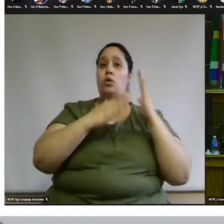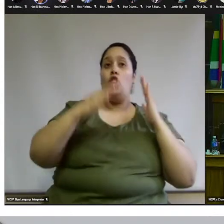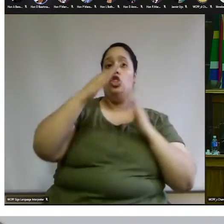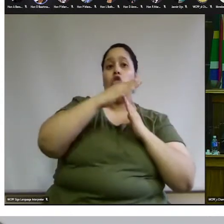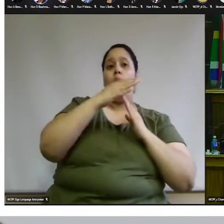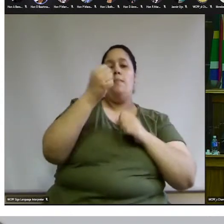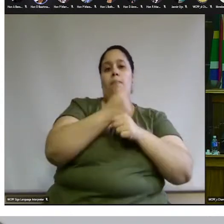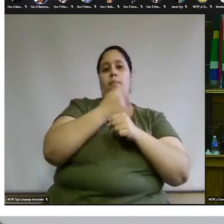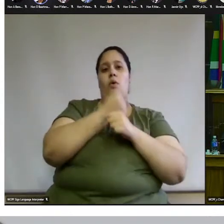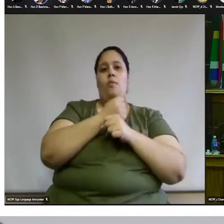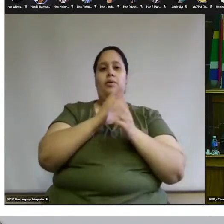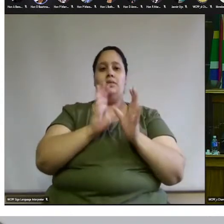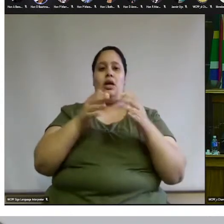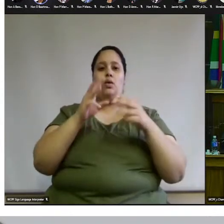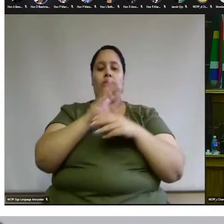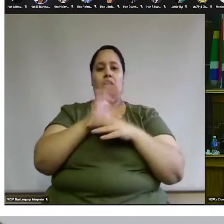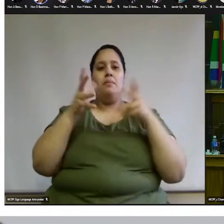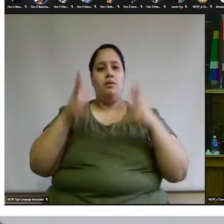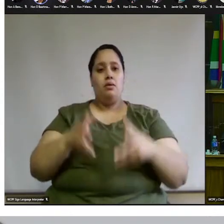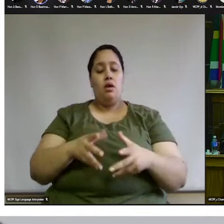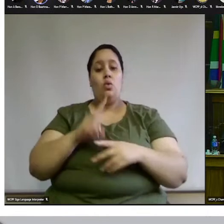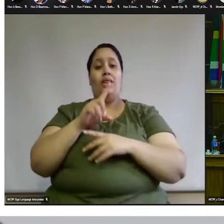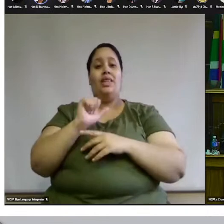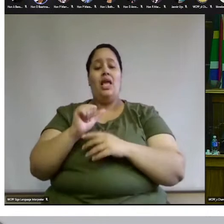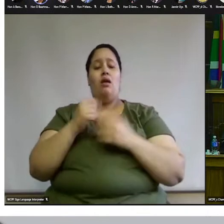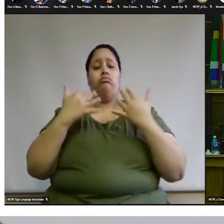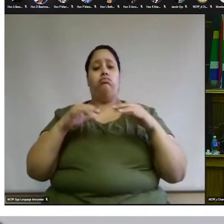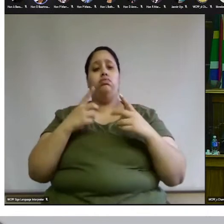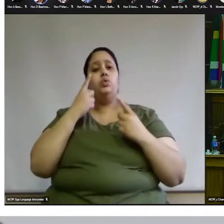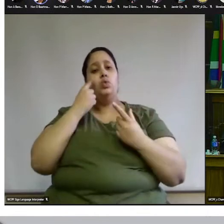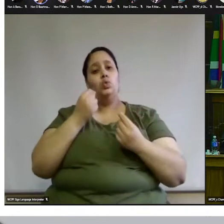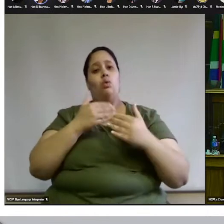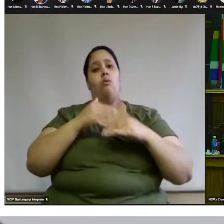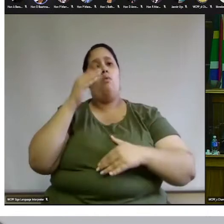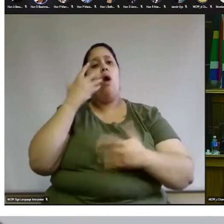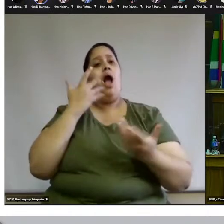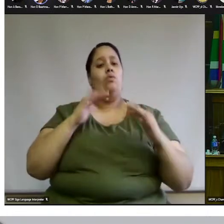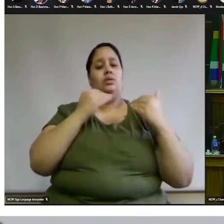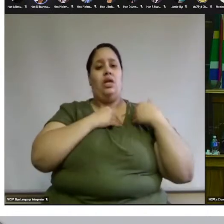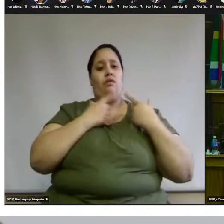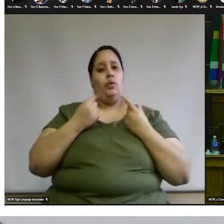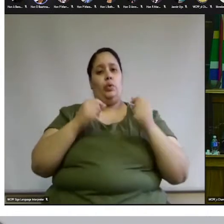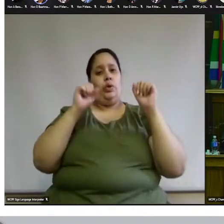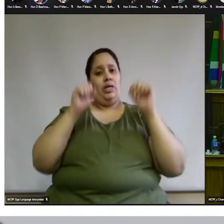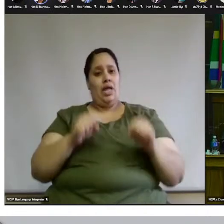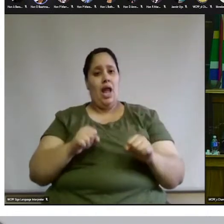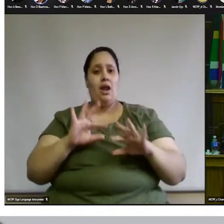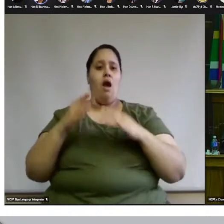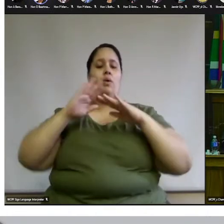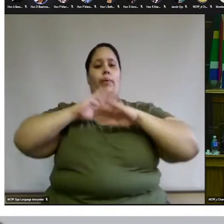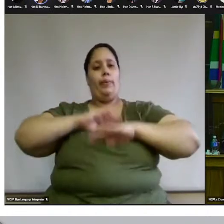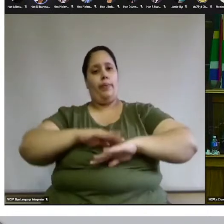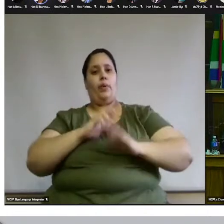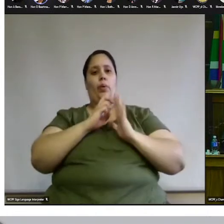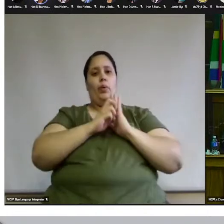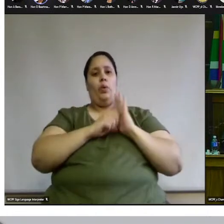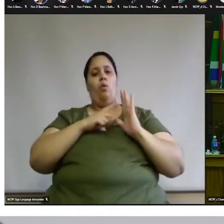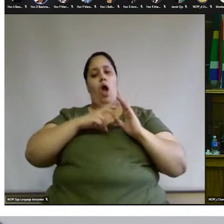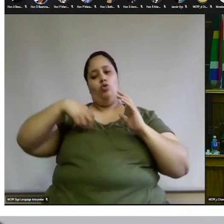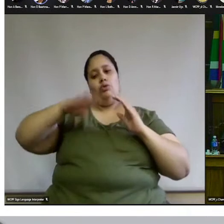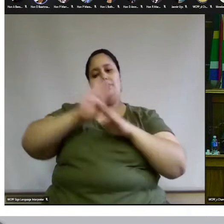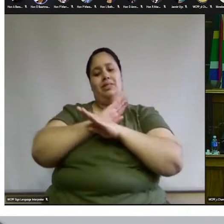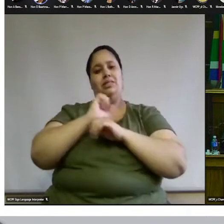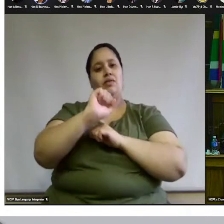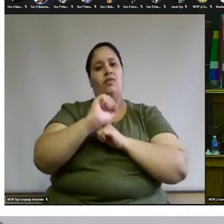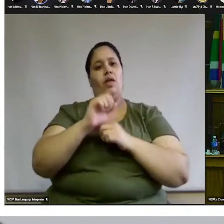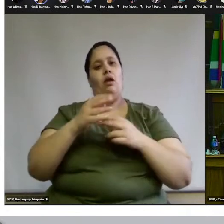Cape, and the DA thus calls upon the national government to, where it can safely be done, to ease up restrictions so that tourism businesses and its value